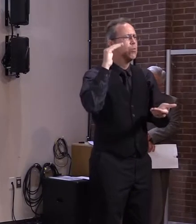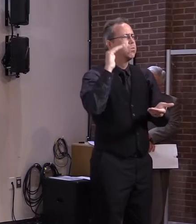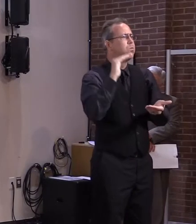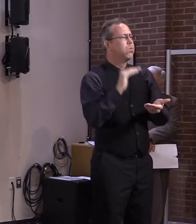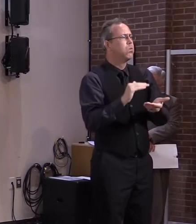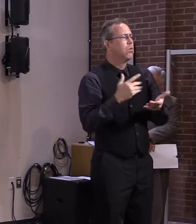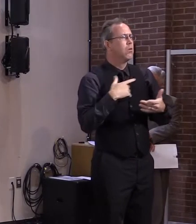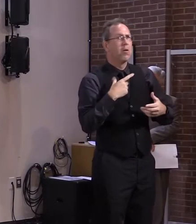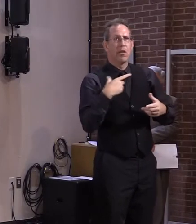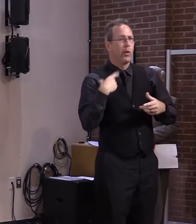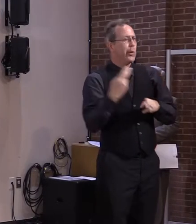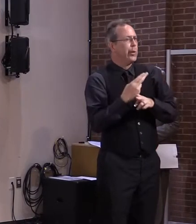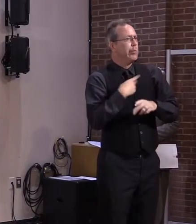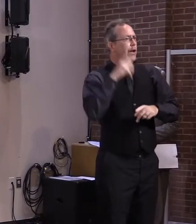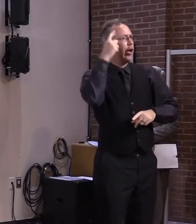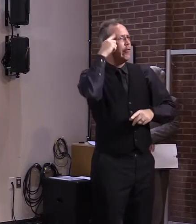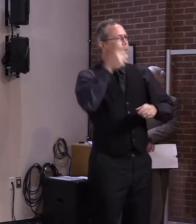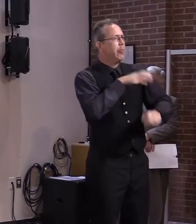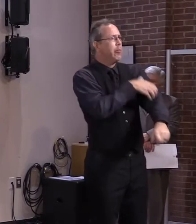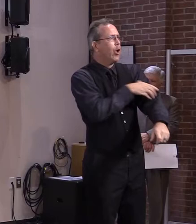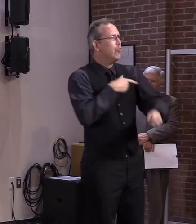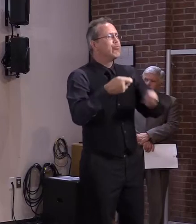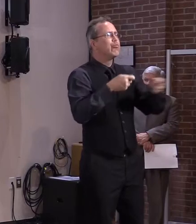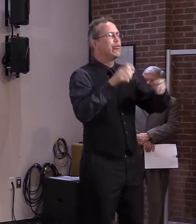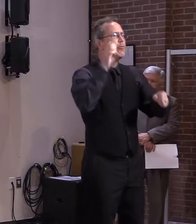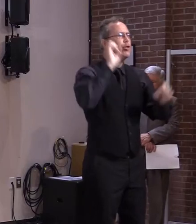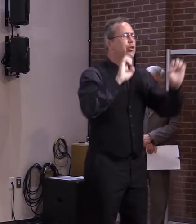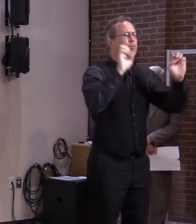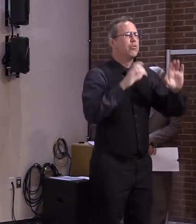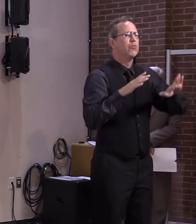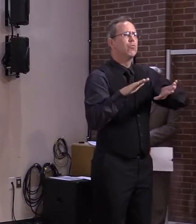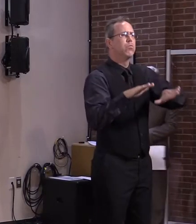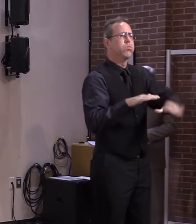that vaccines are proving to be so effective in protecting people.